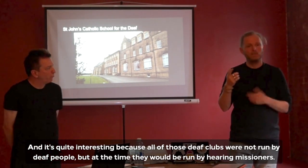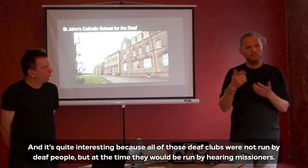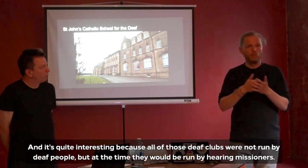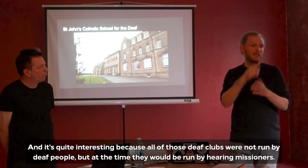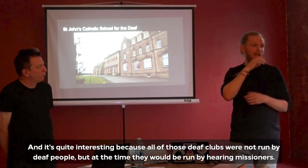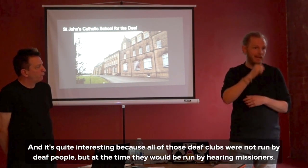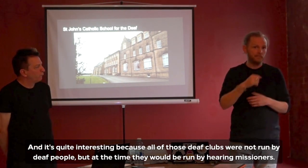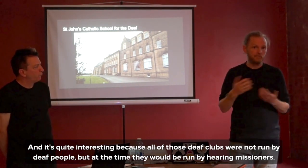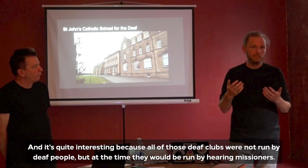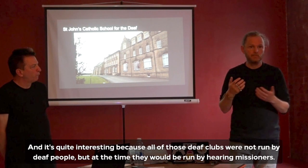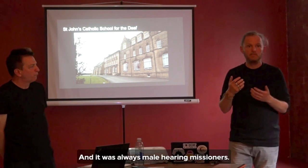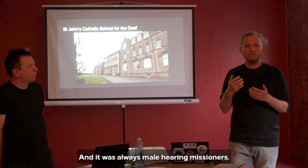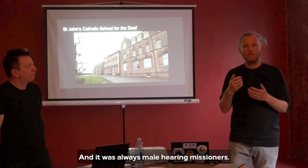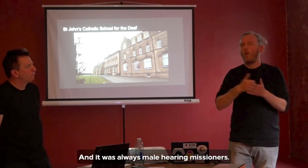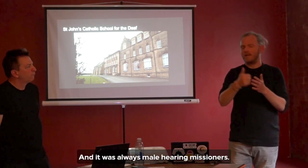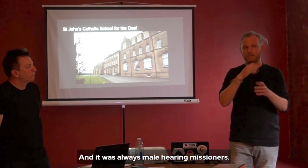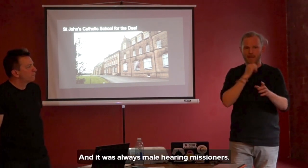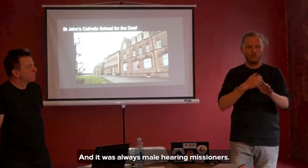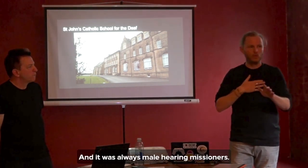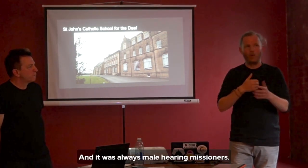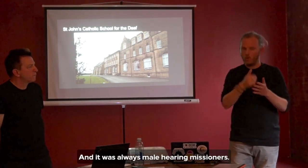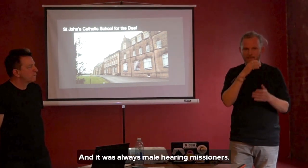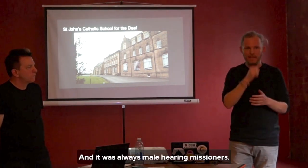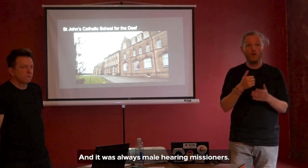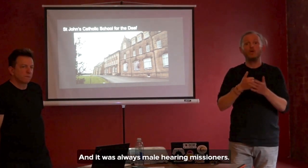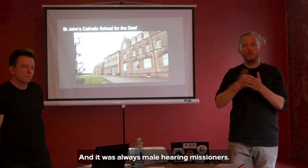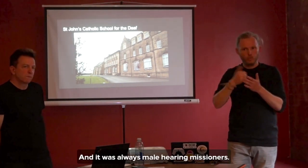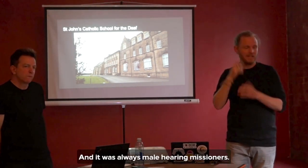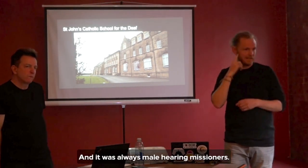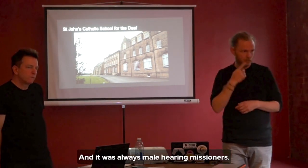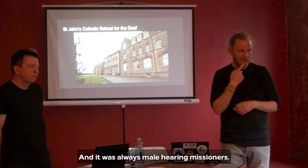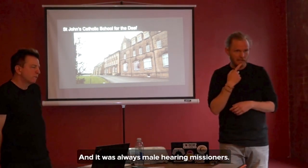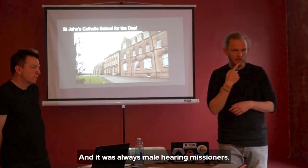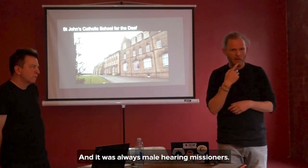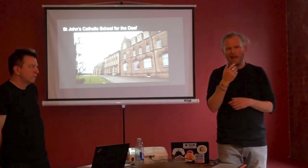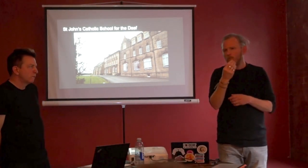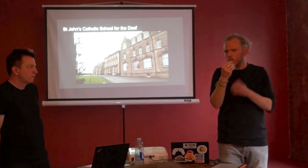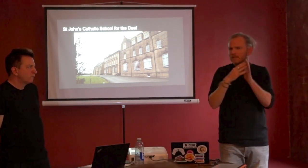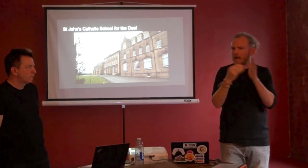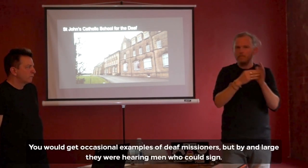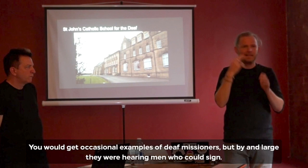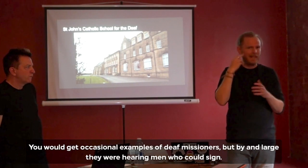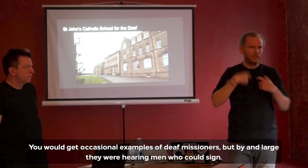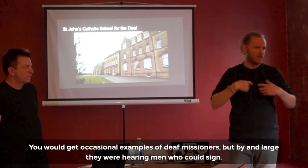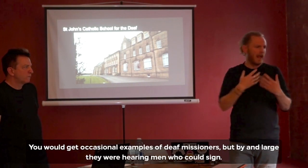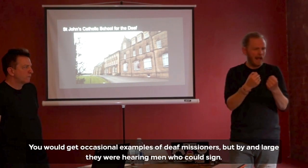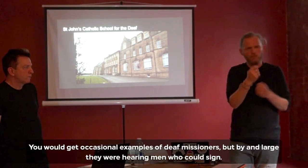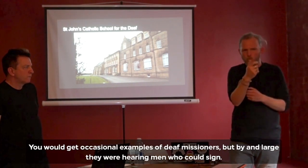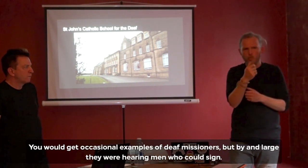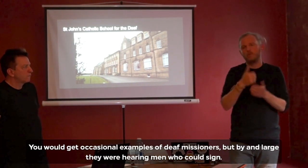hearing missioners. And it's always men, always male hearing missioners. You get